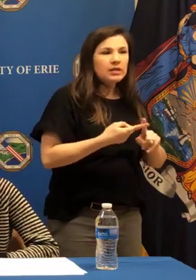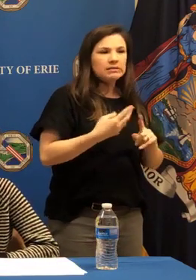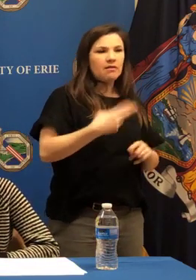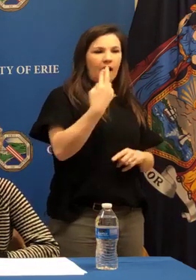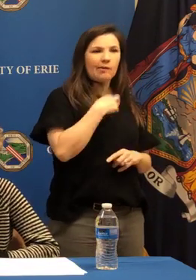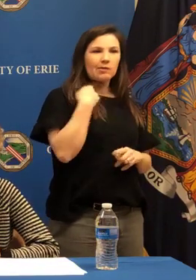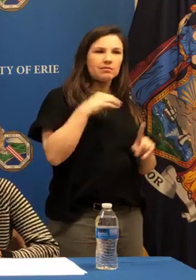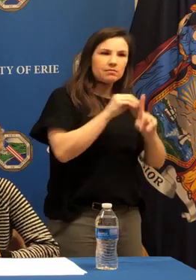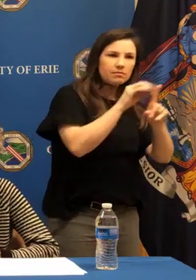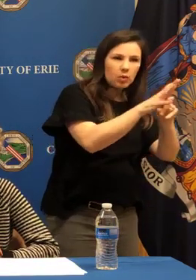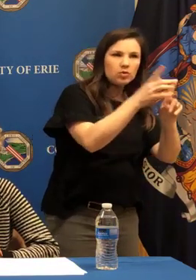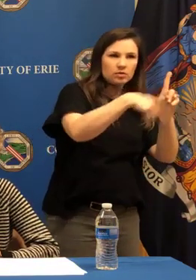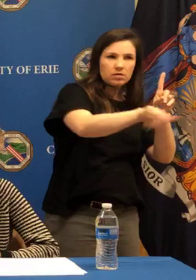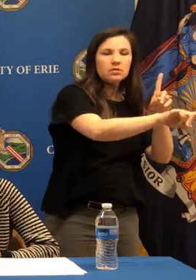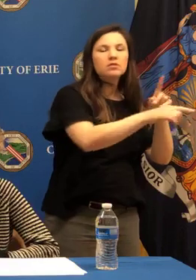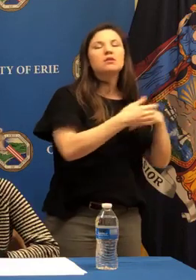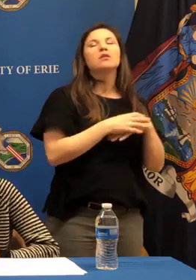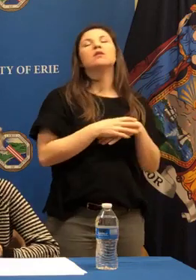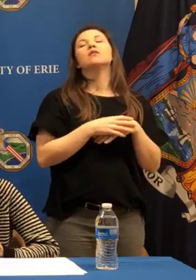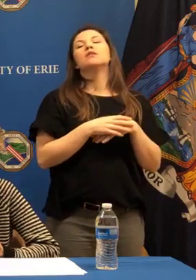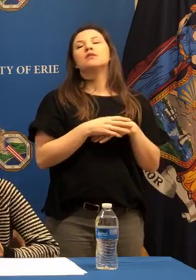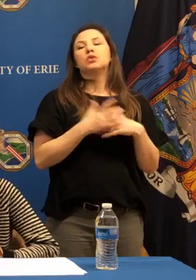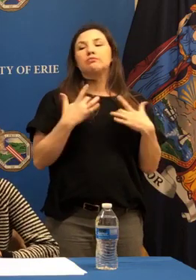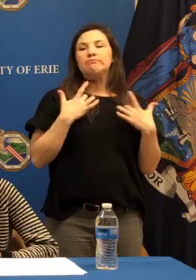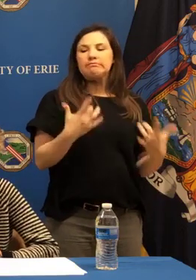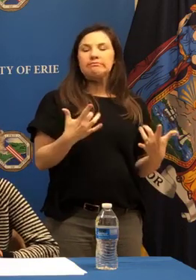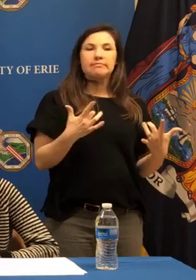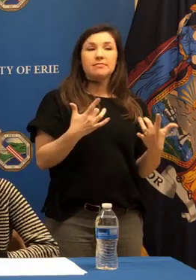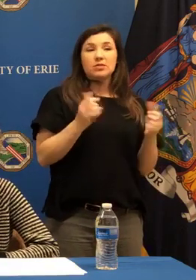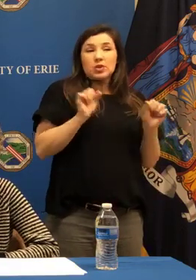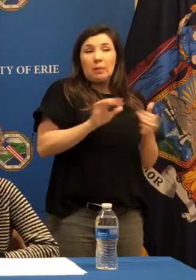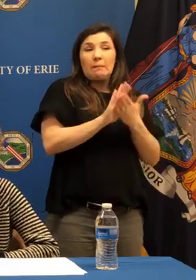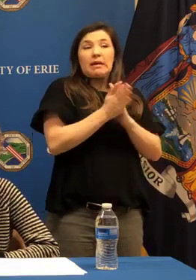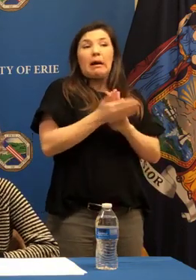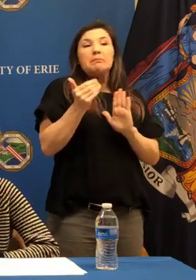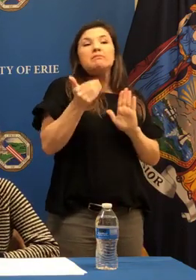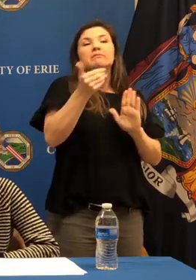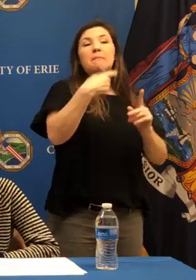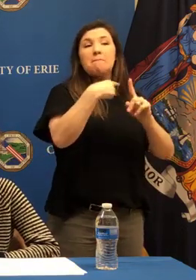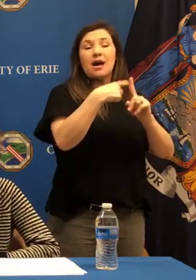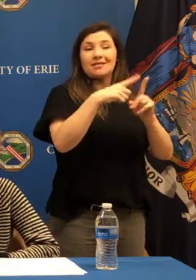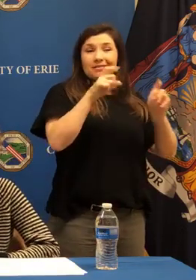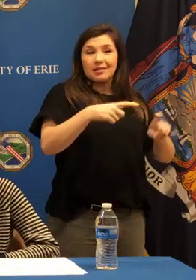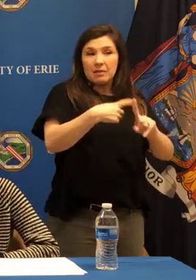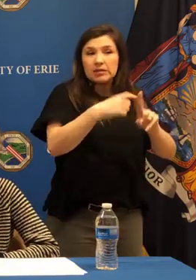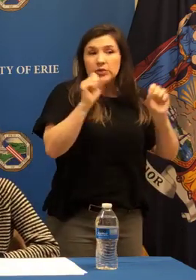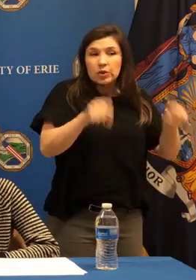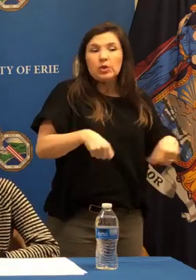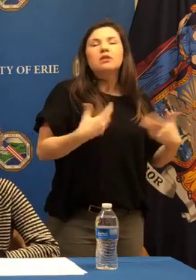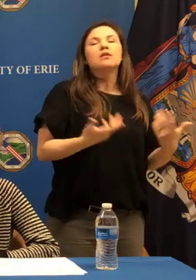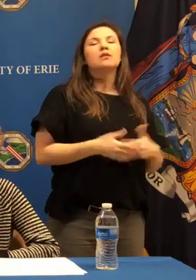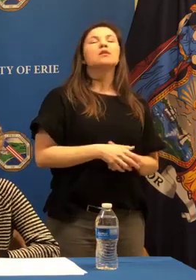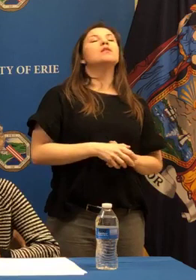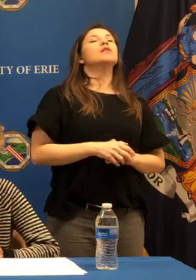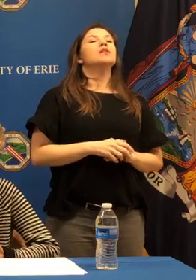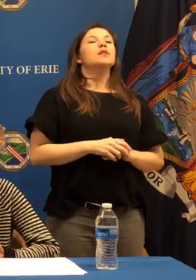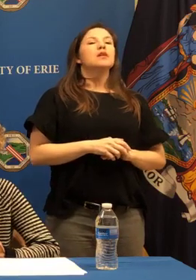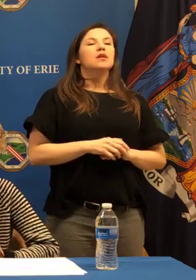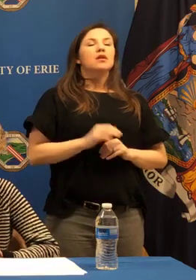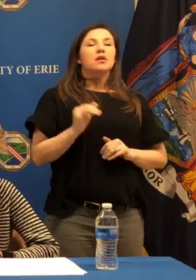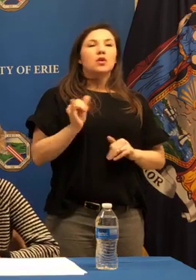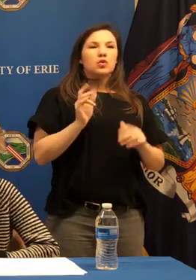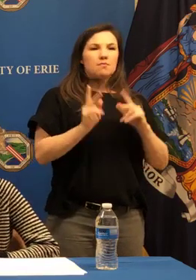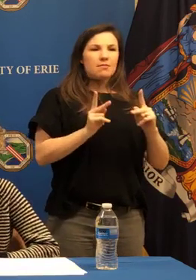exposures, so that we know that they're likely to become positive in the near future. And then also people who